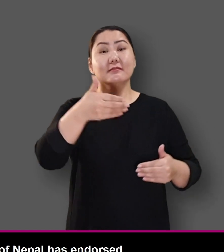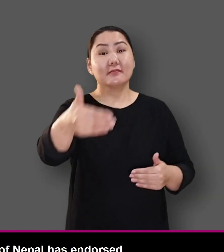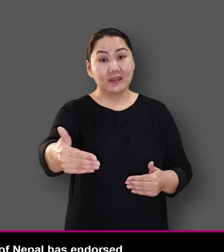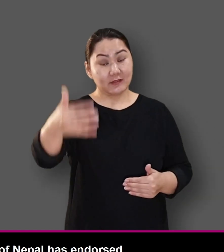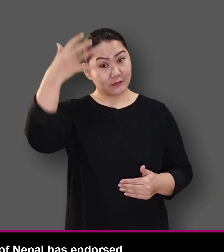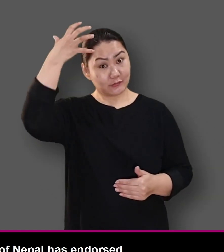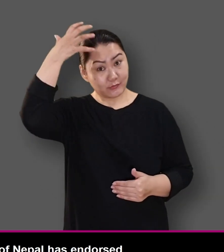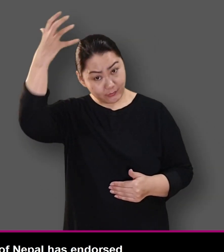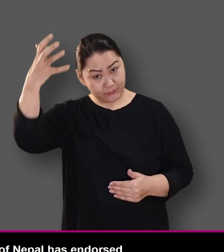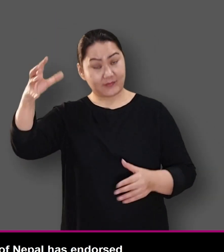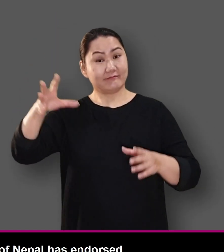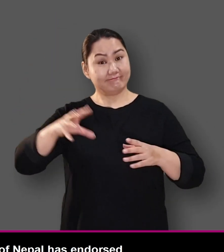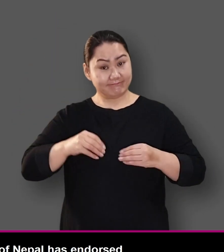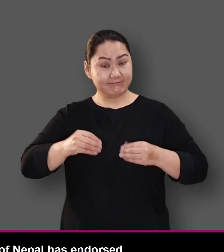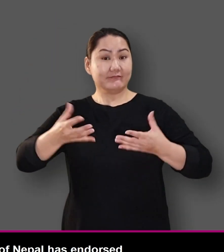the government of Nepal has endorsed